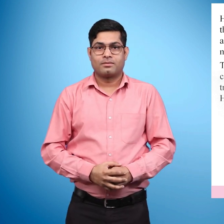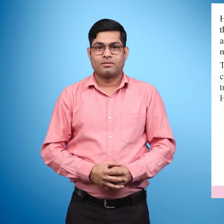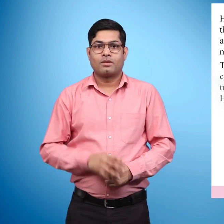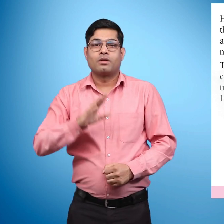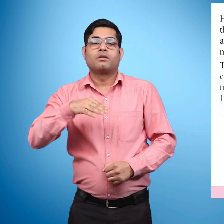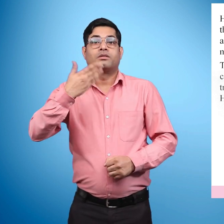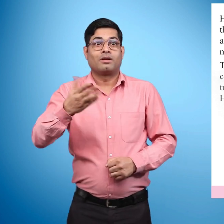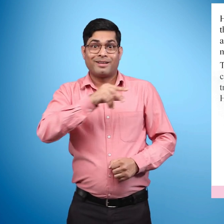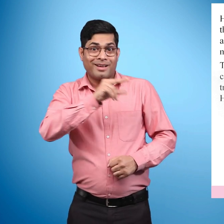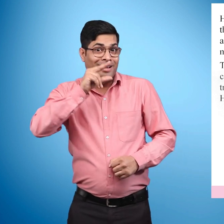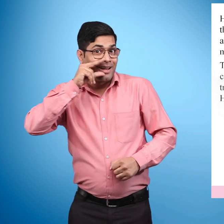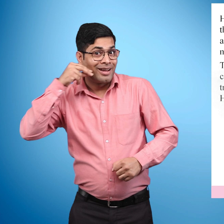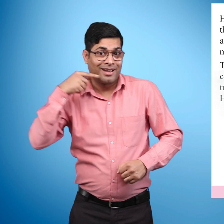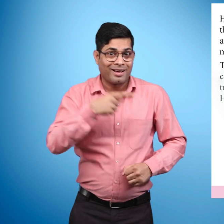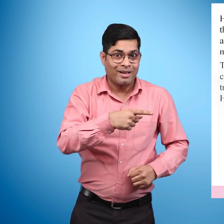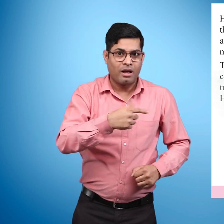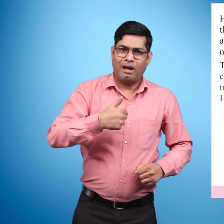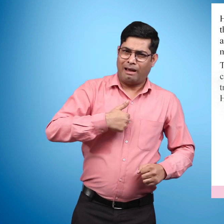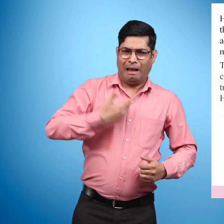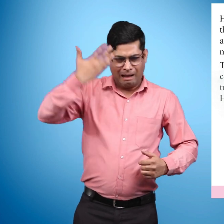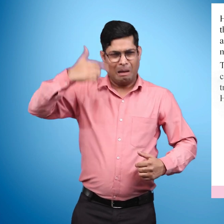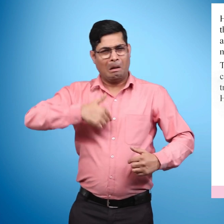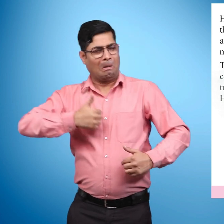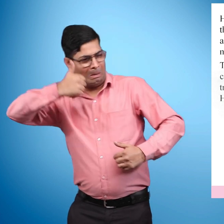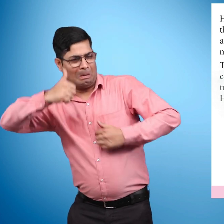Thenceforth, Vijay Singh was more careful about boasting.